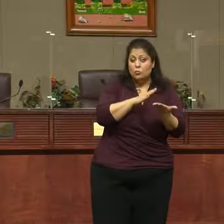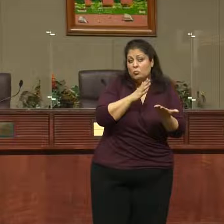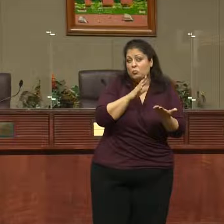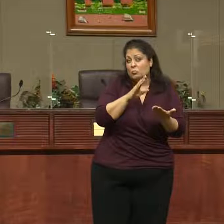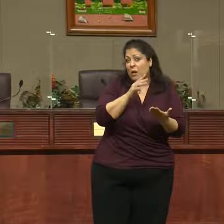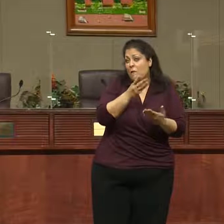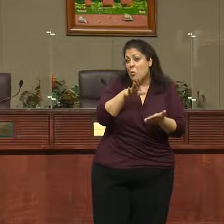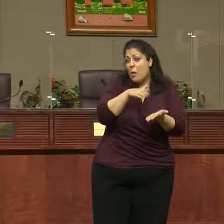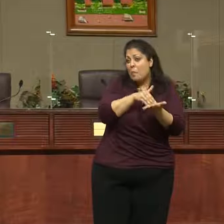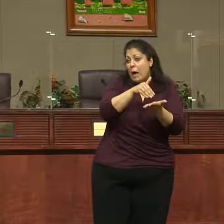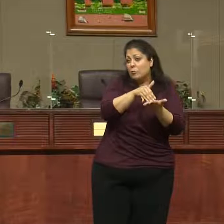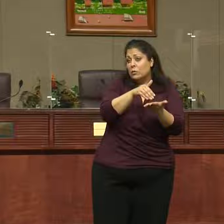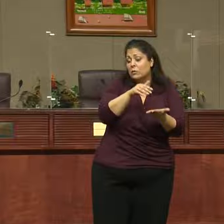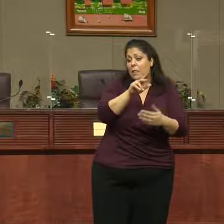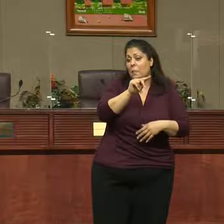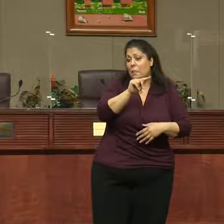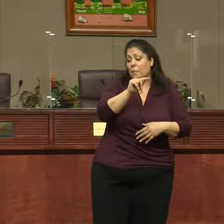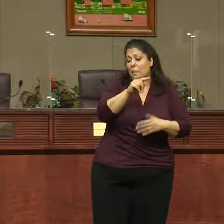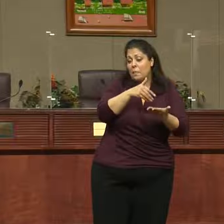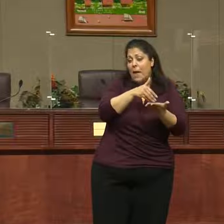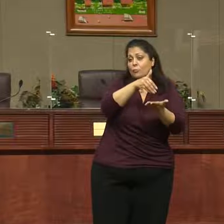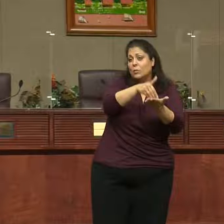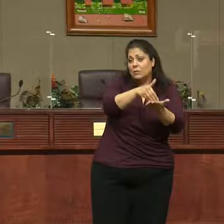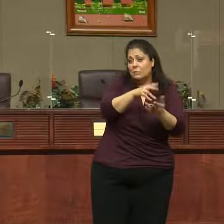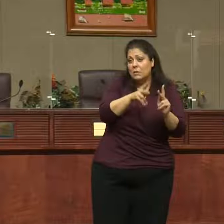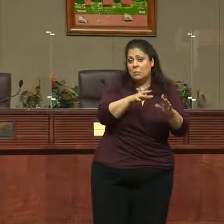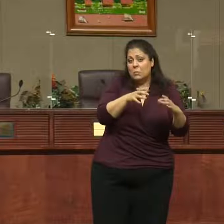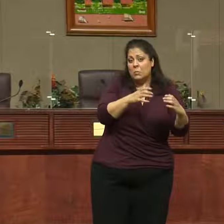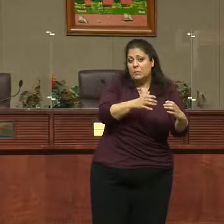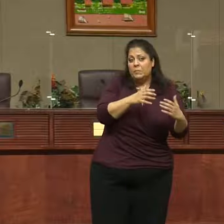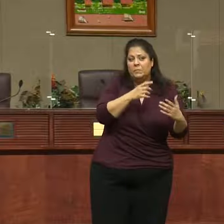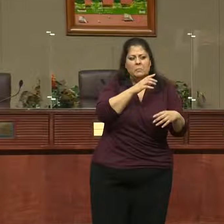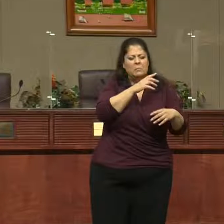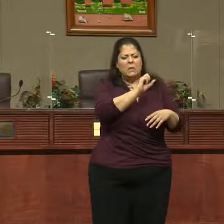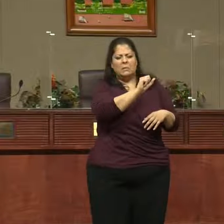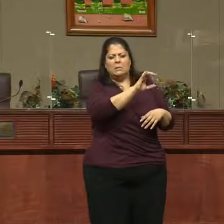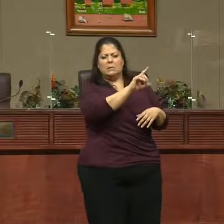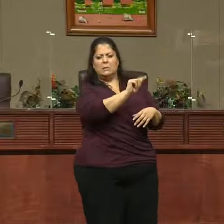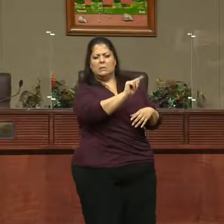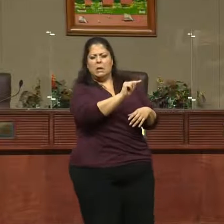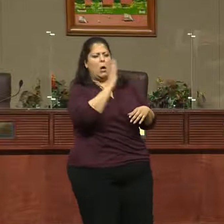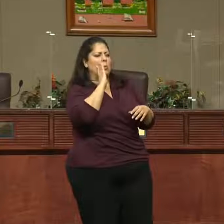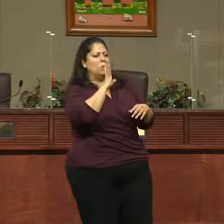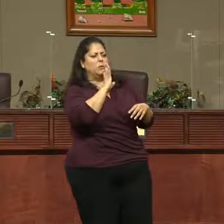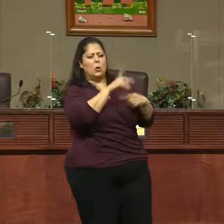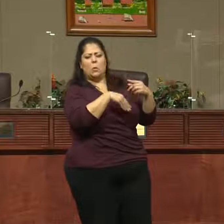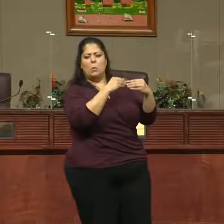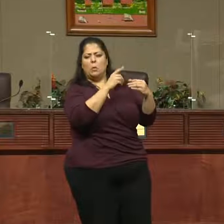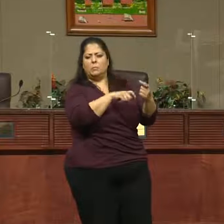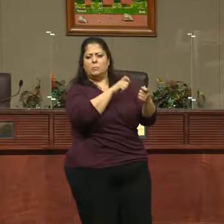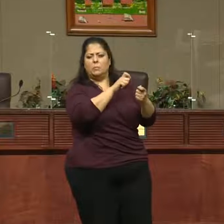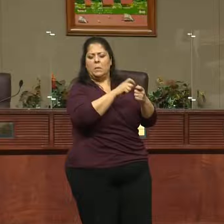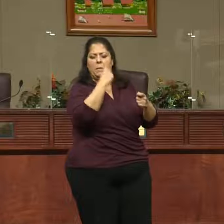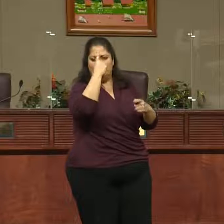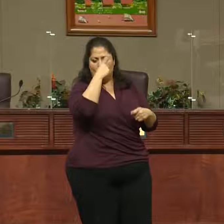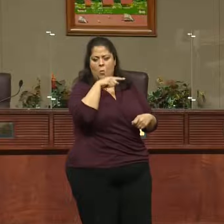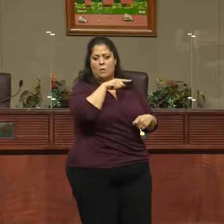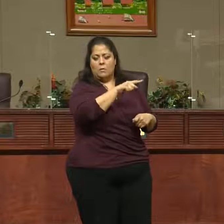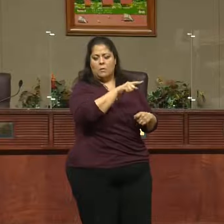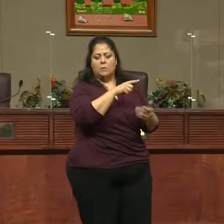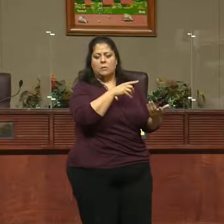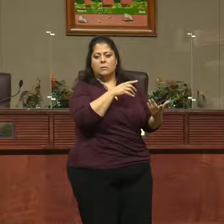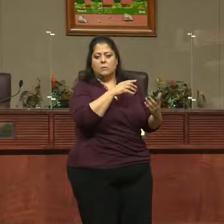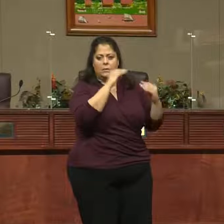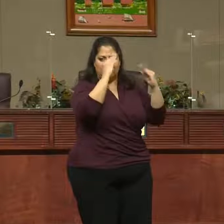Scott Howard can talk about these numbers, and for the different municipalities with EMS and law enforcement. Those numbers are in the thousands.